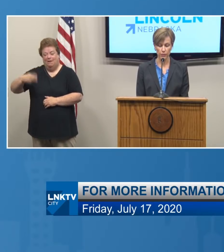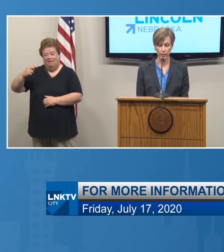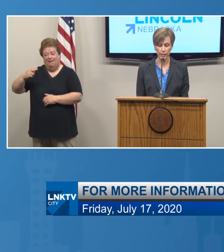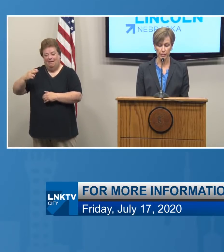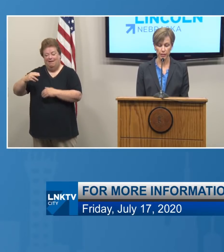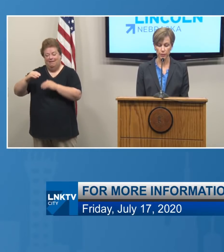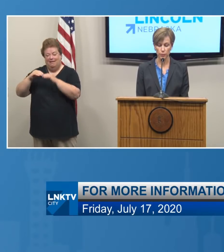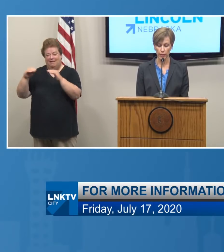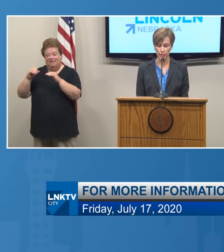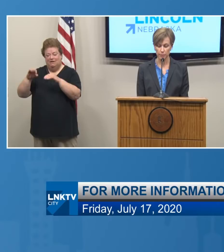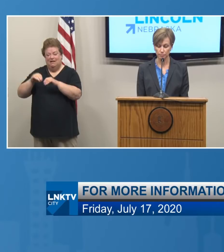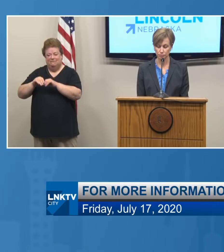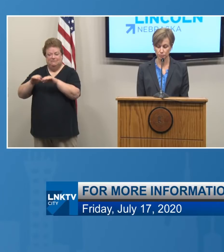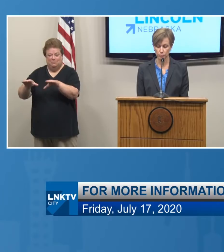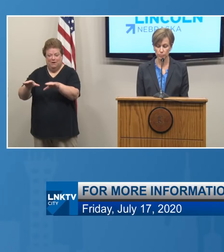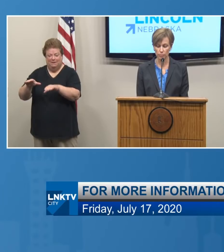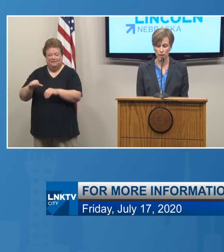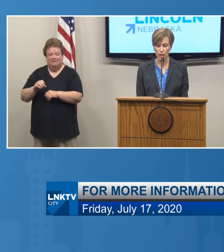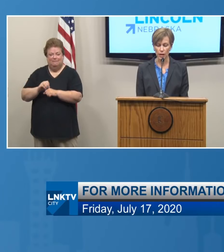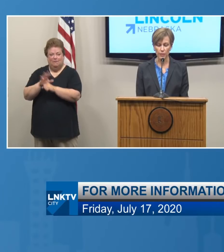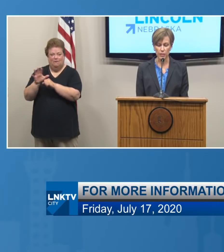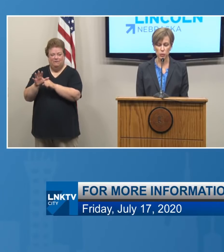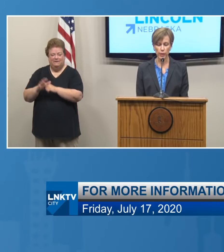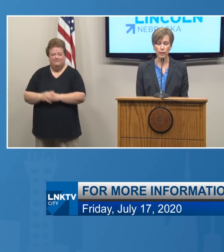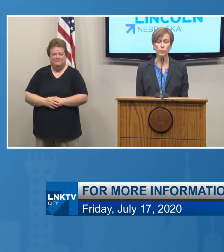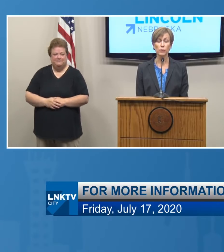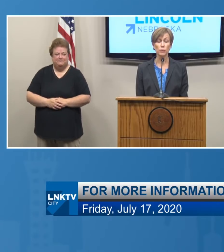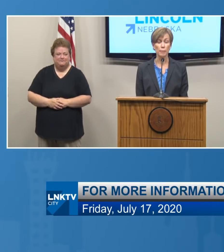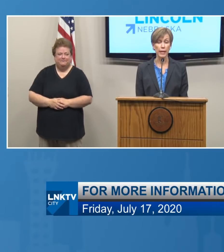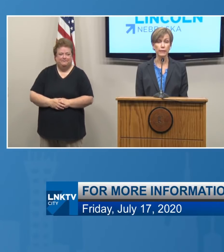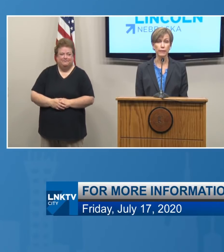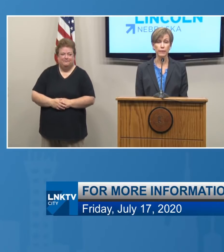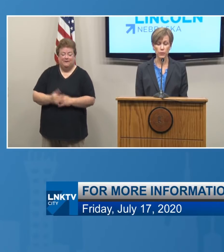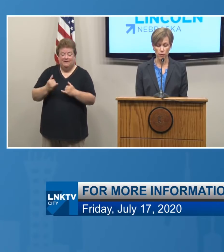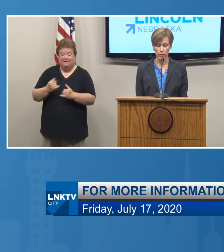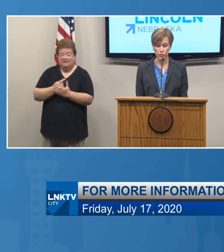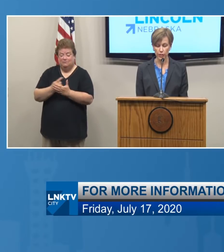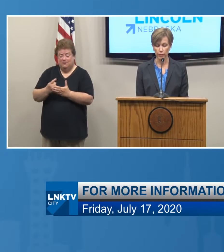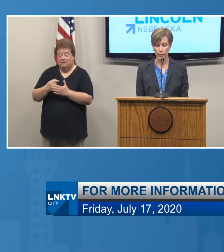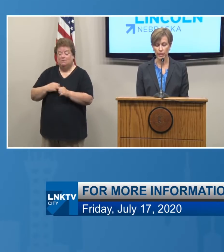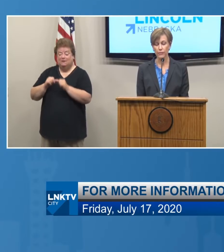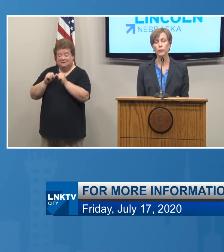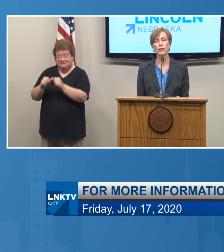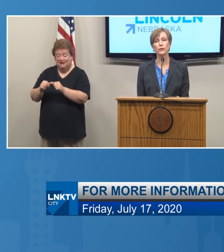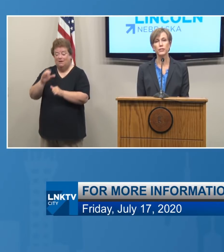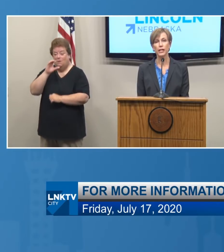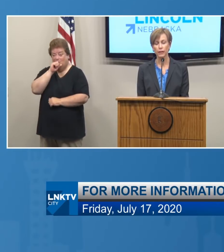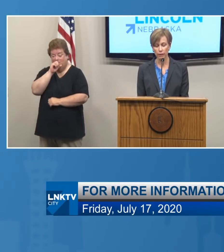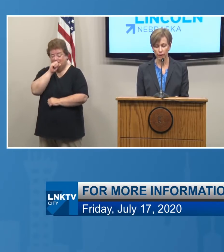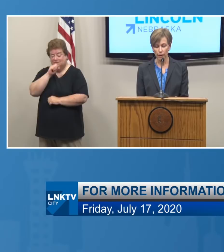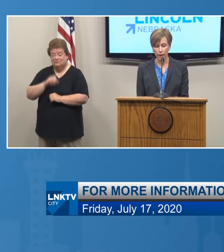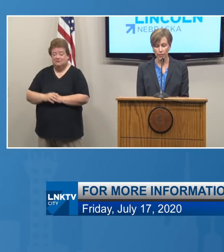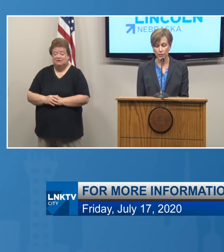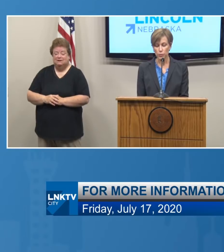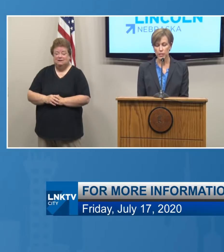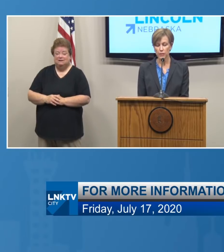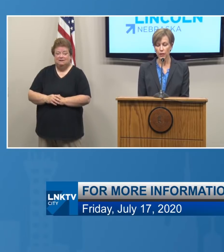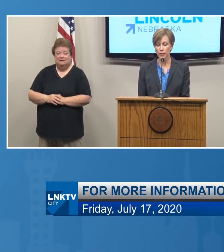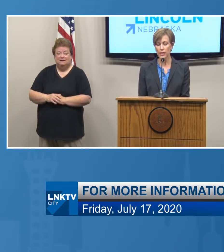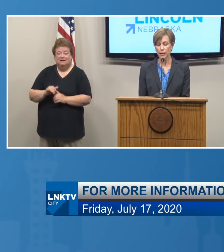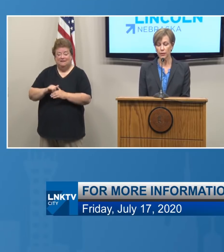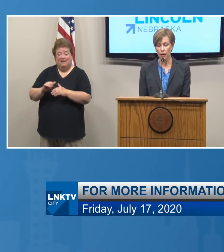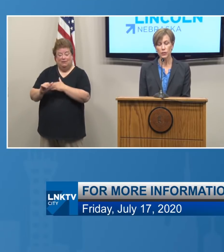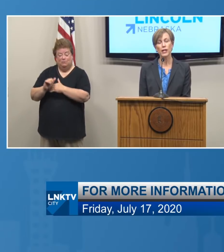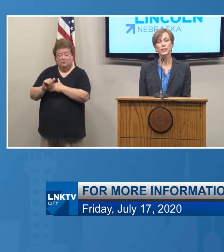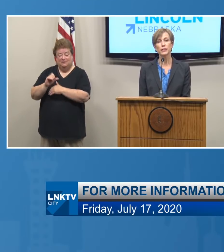spread of COVID-19 risk. This week we will remain in the orange, and we need everyone to understand that the risk